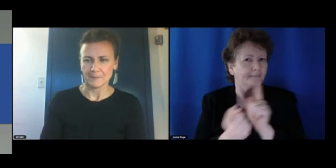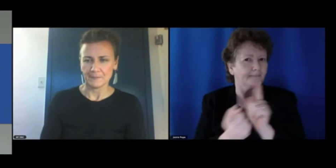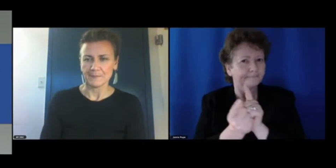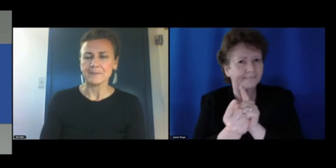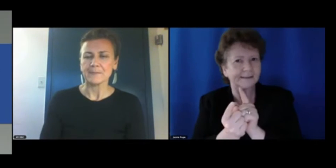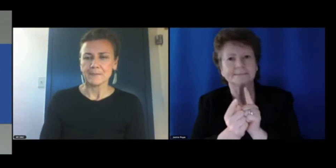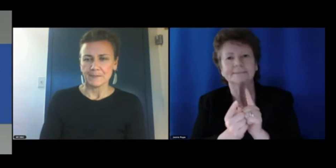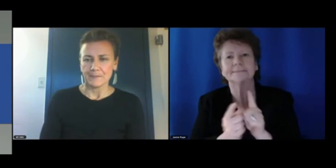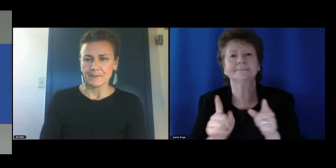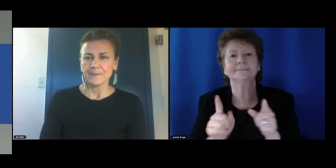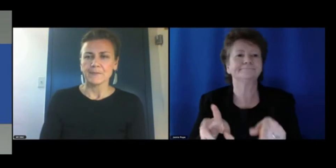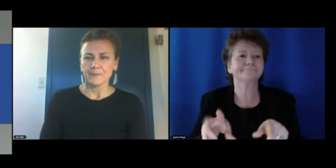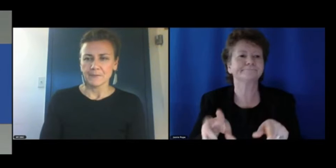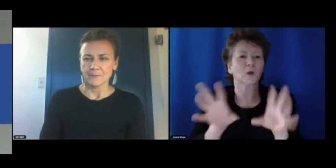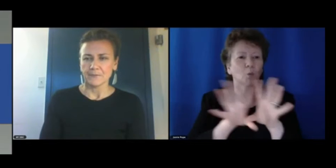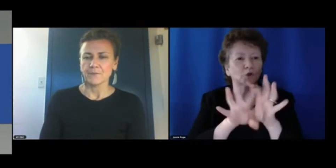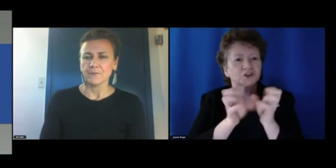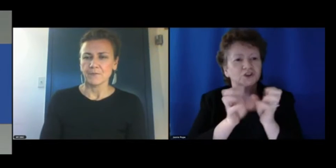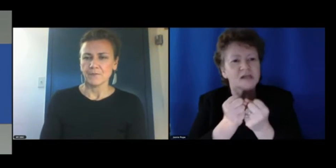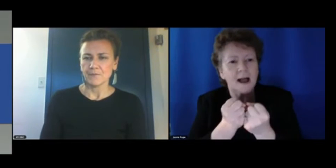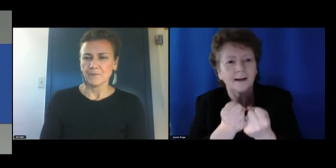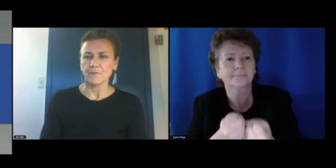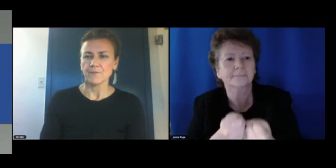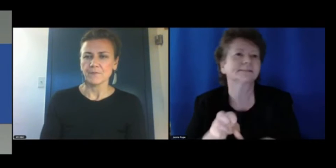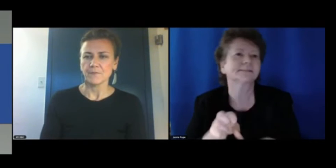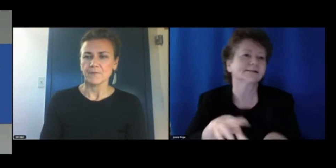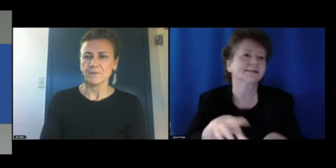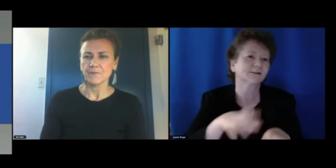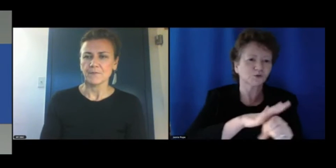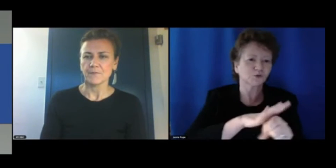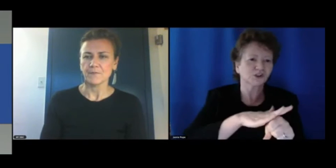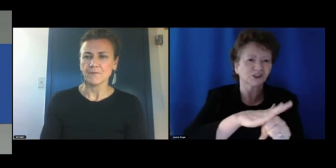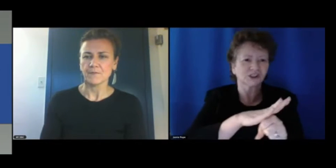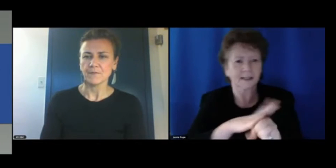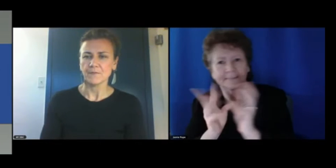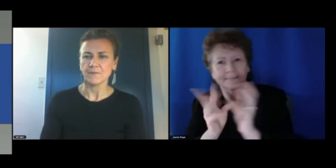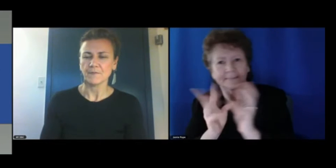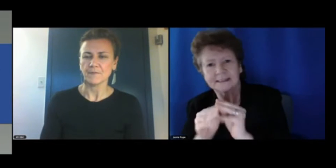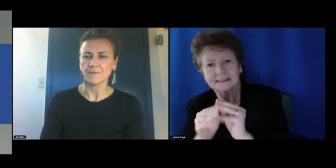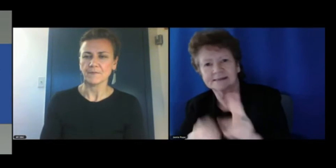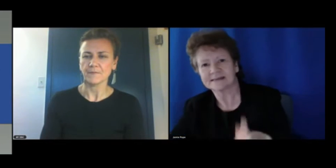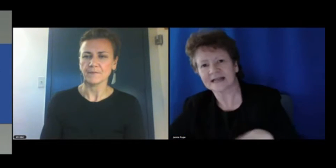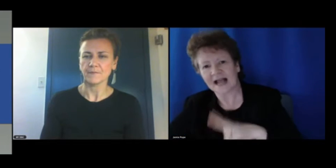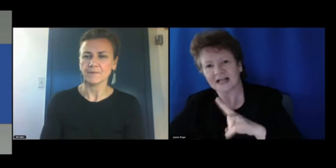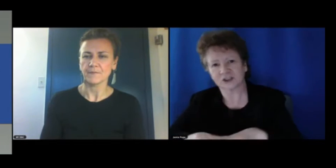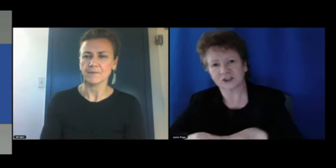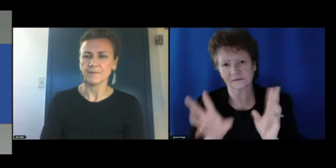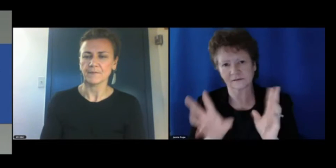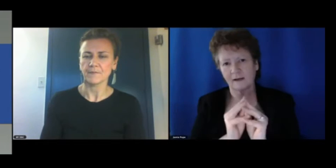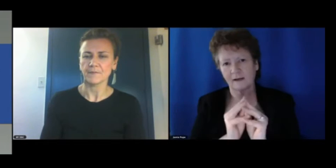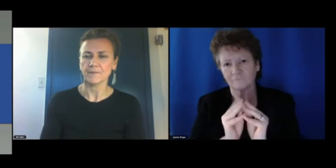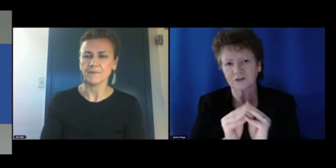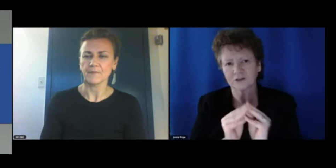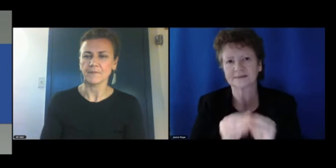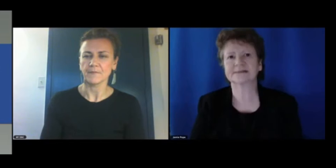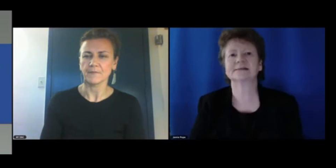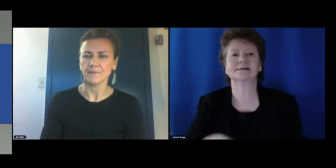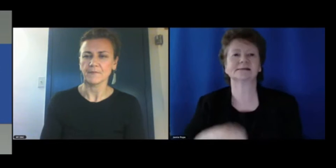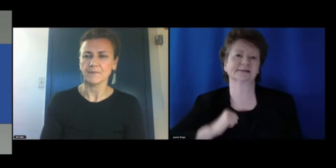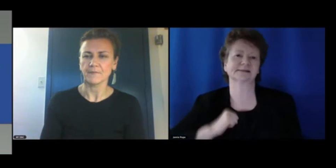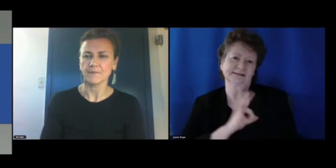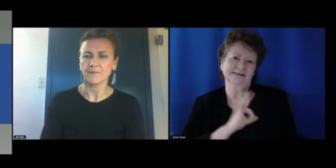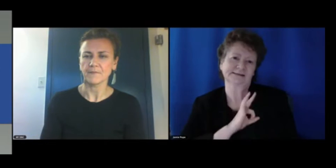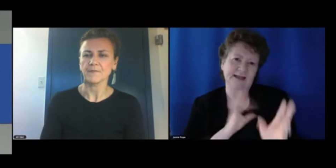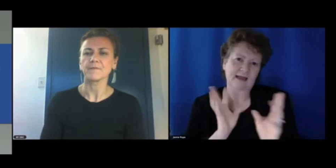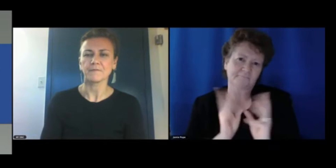office in New York, and I work in my office, and sometimes we meet for workshops and in different